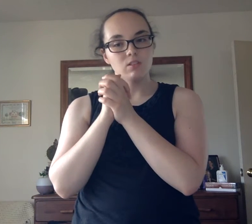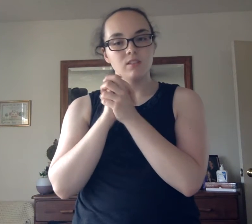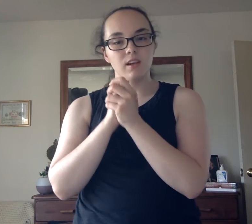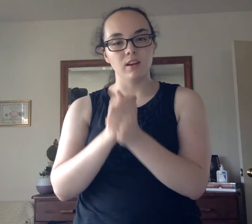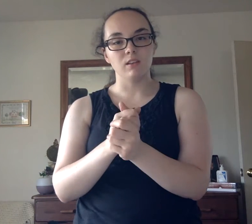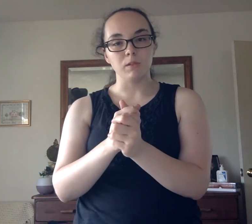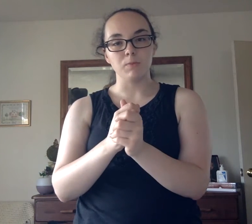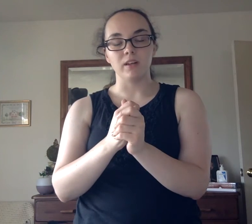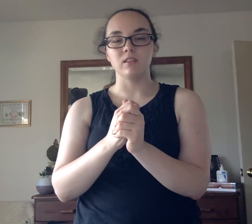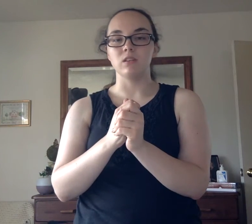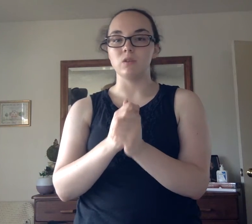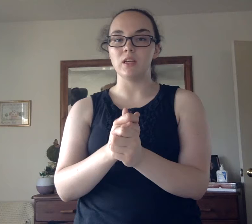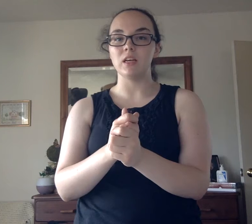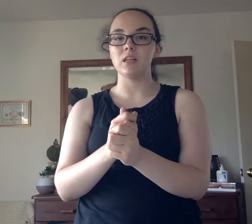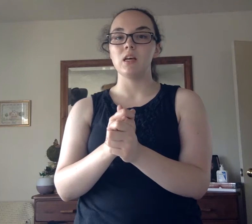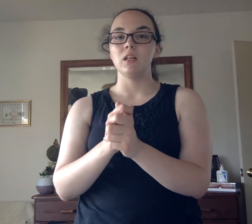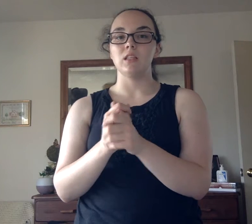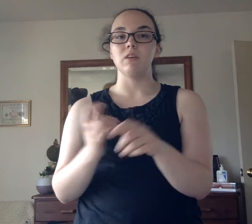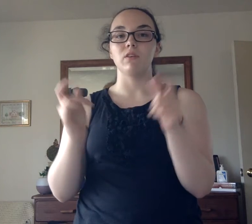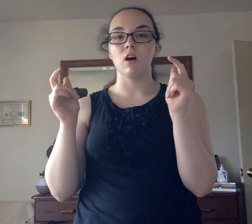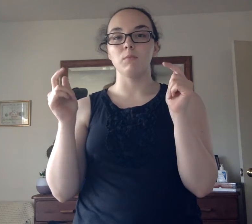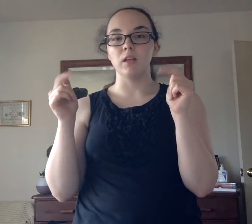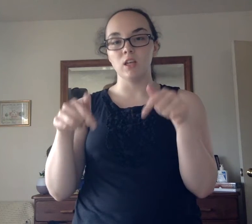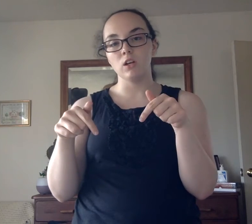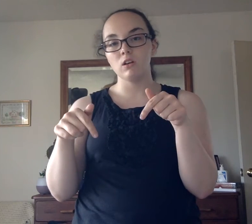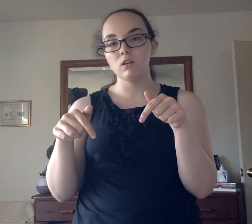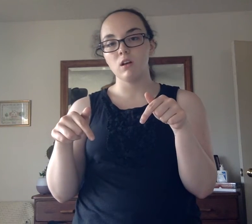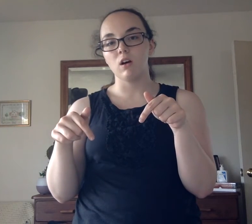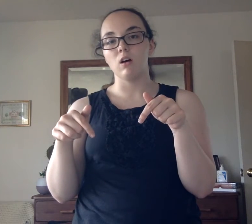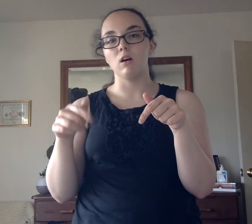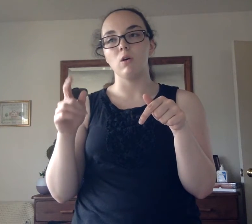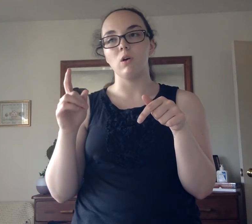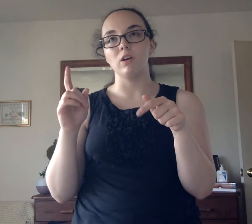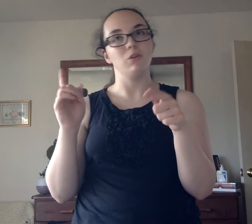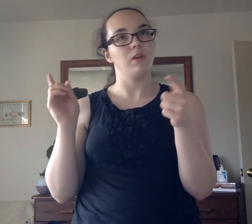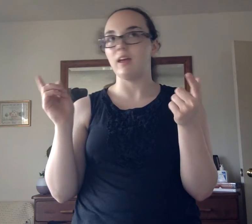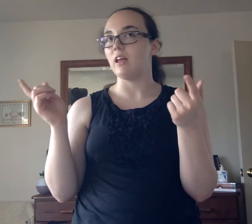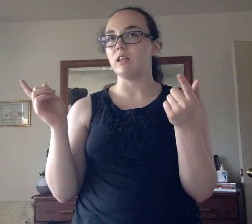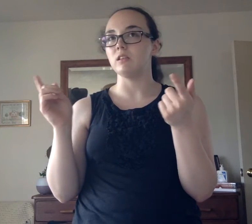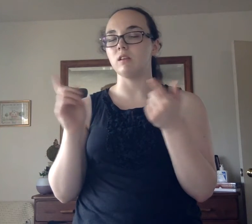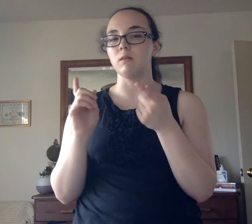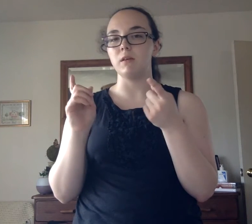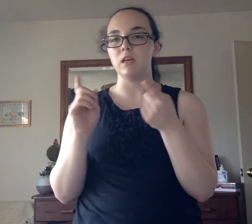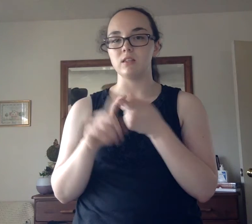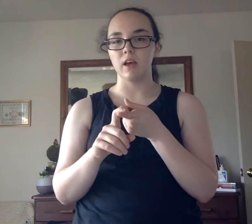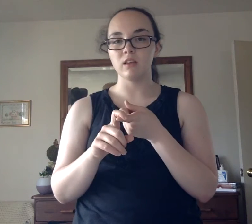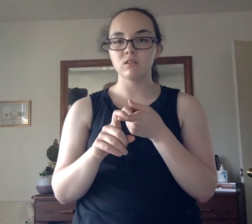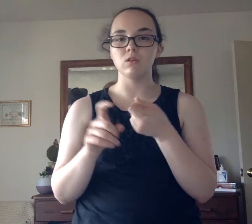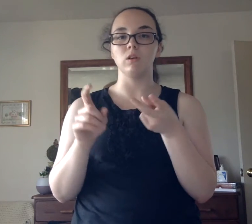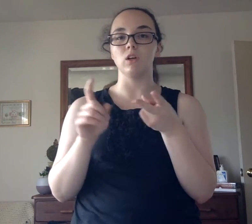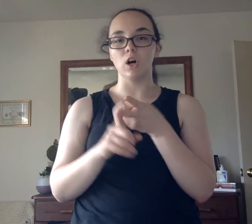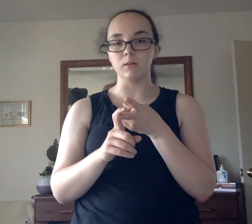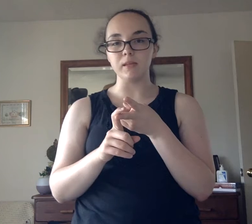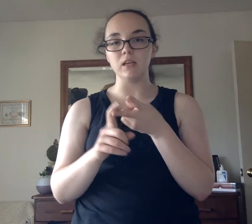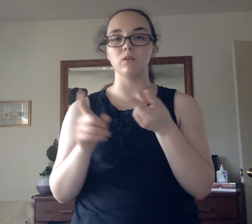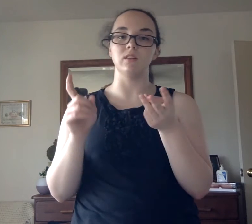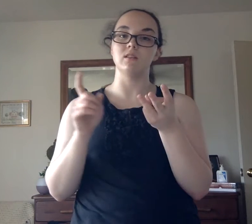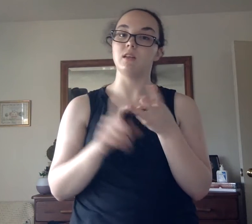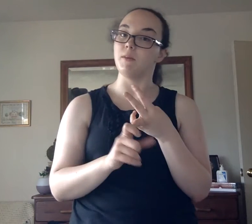just get in as much practice as you need. Leave a comment here, or you can send me a text. You can call me. You can see me